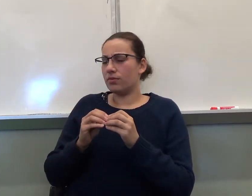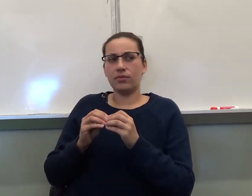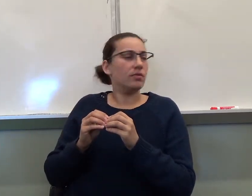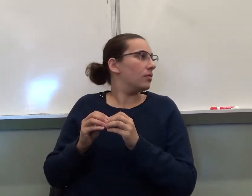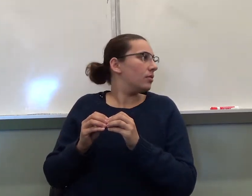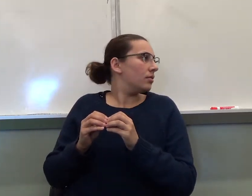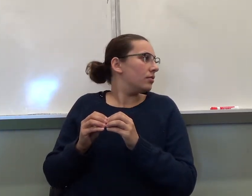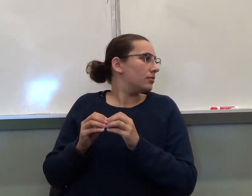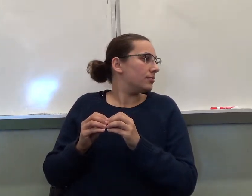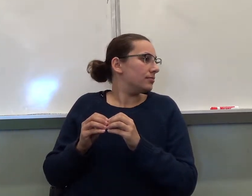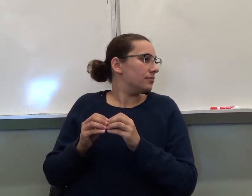All right.